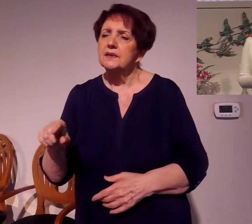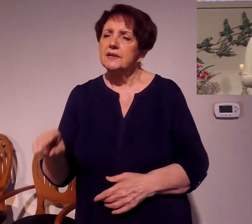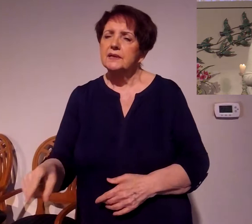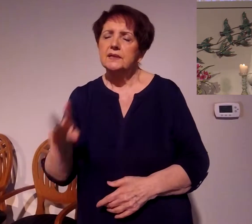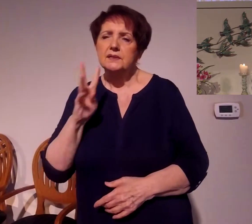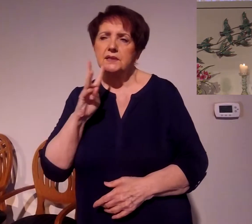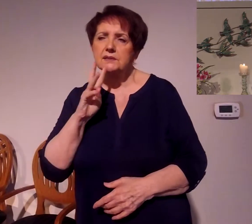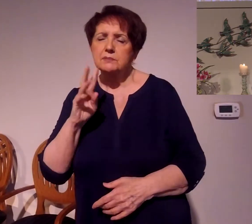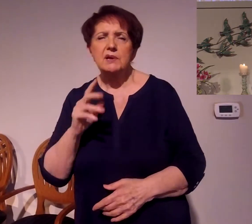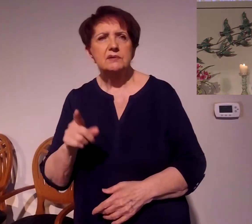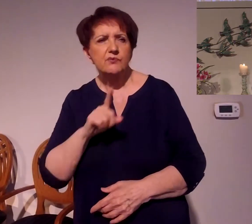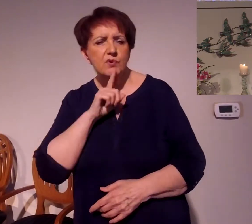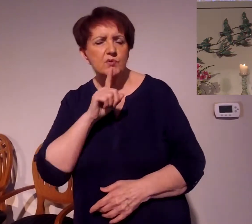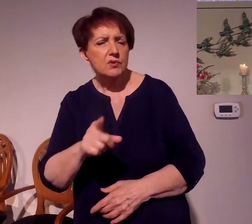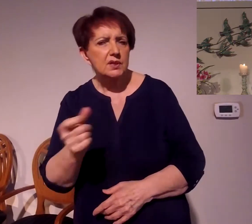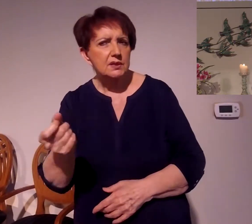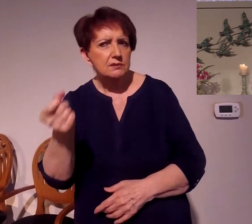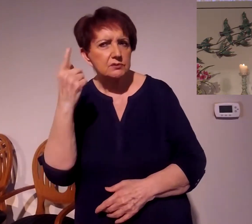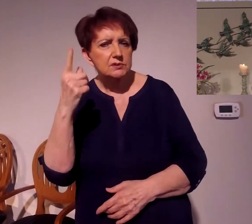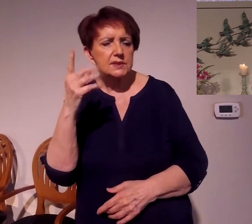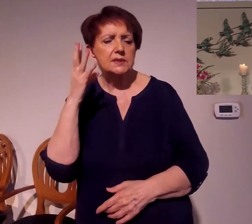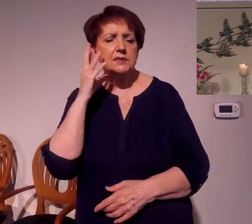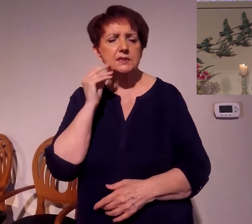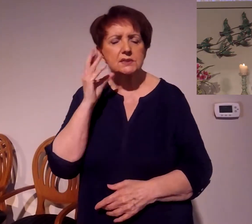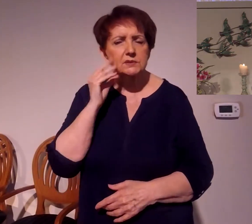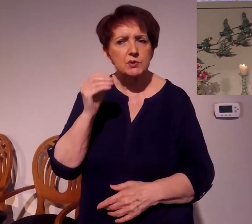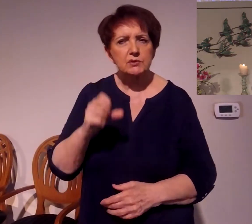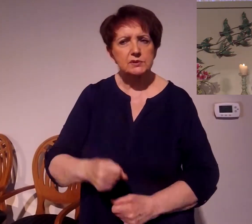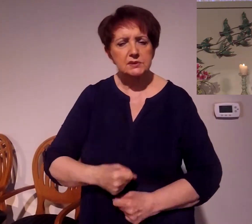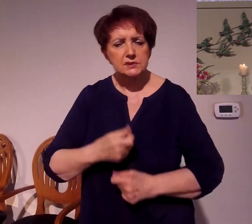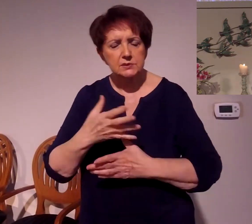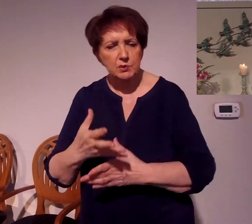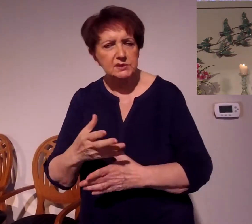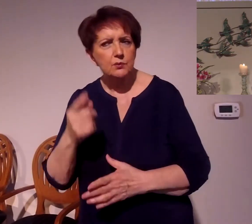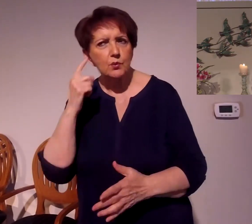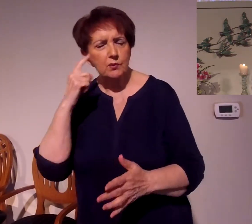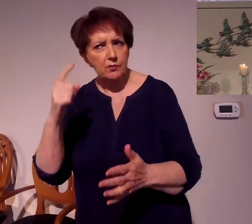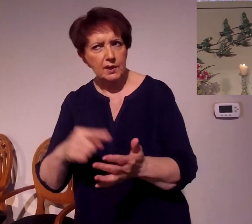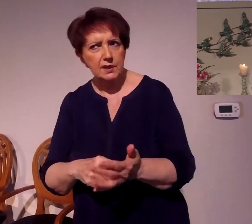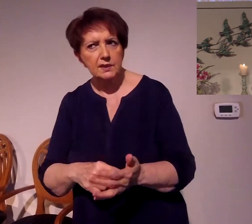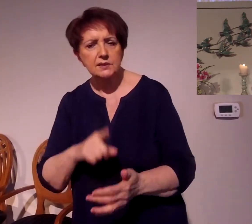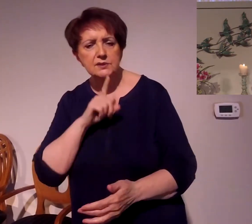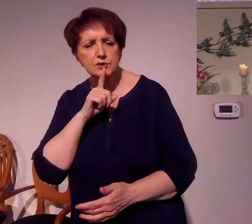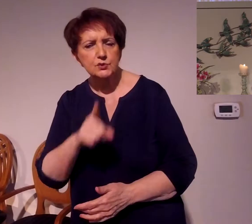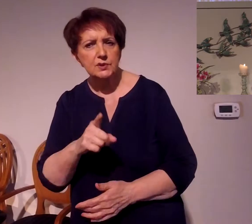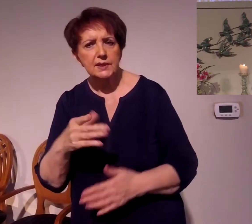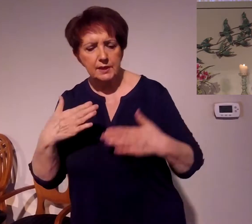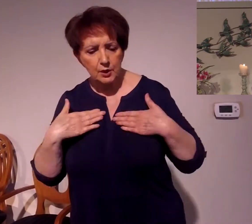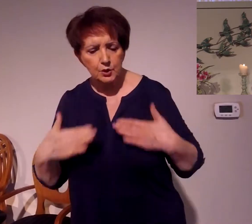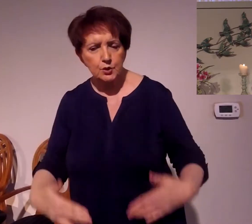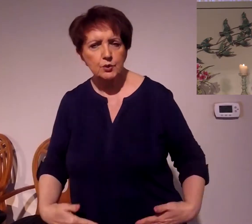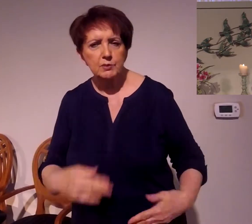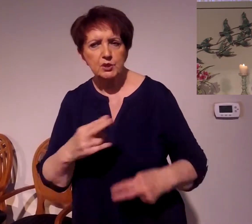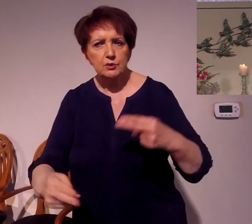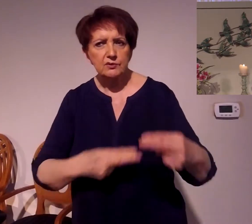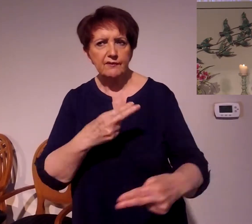understand this and we really experience and express this, we recognize that it's actually a human universe.